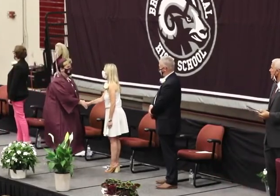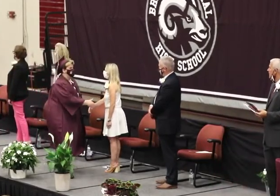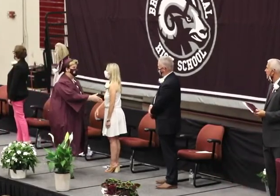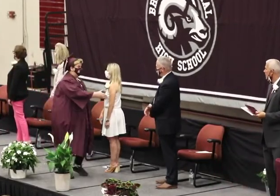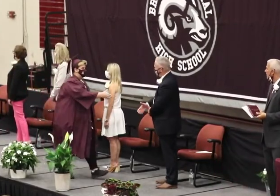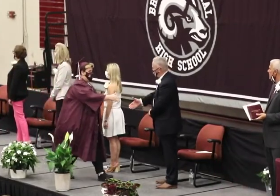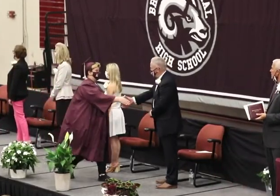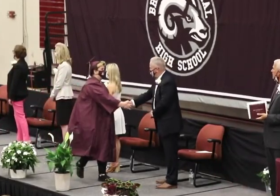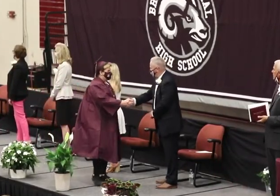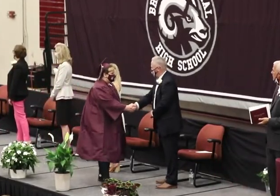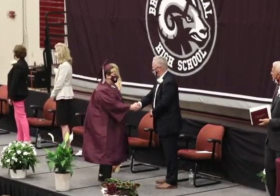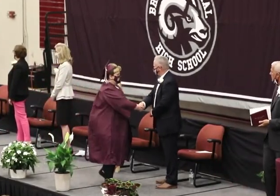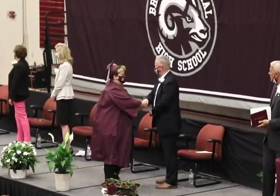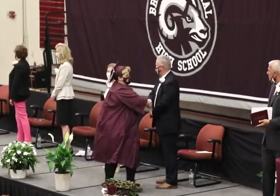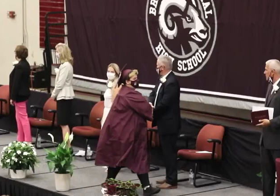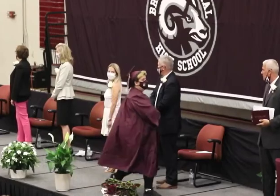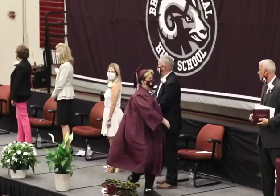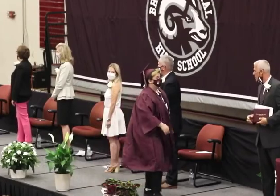Samantha Ann Slavinsky.